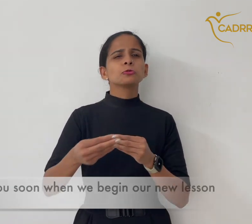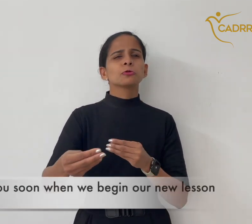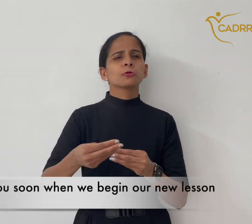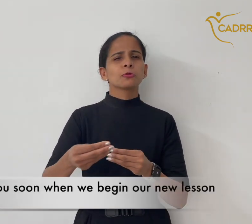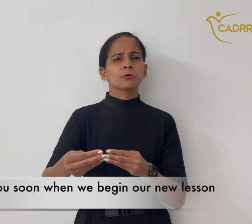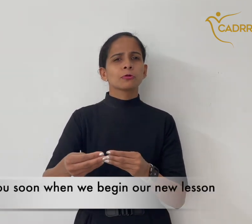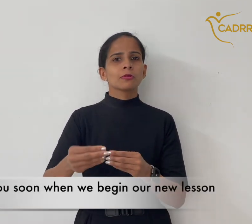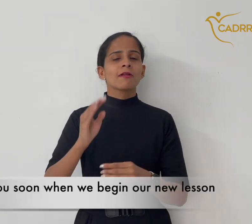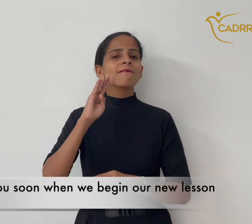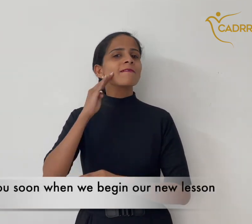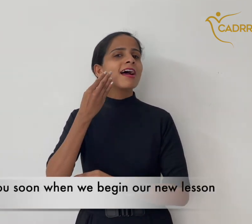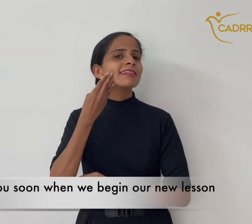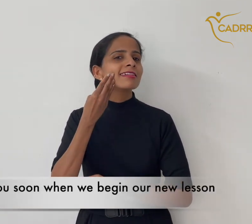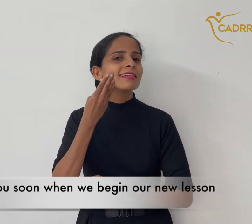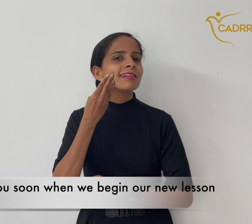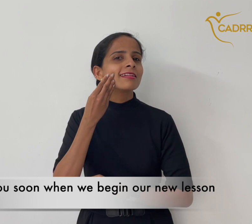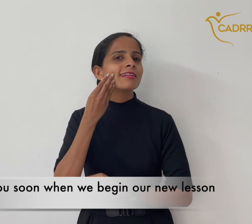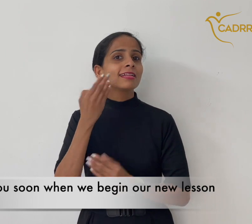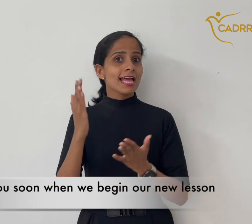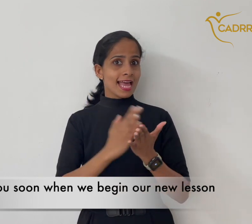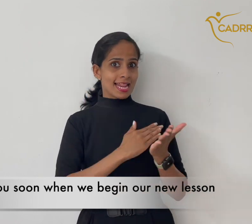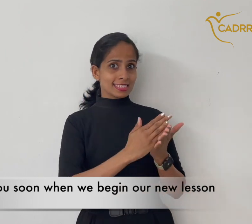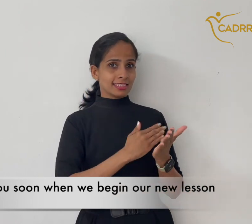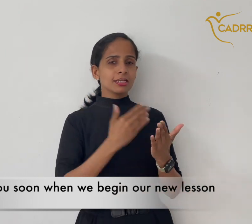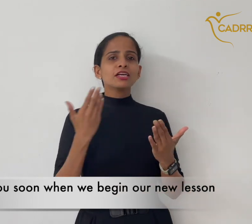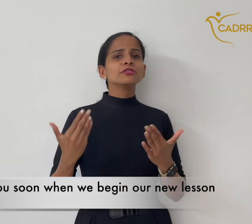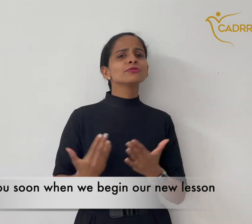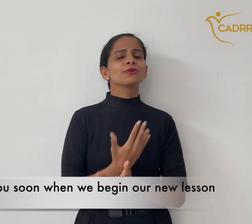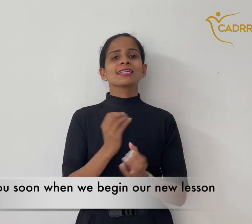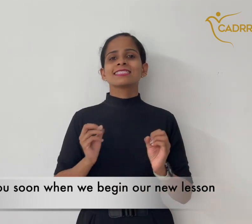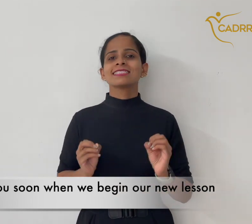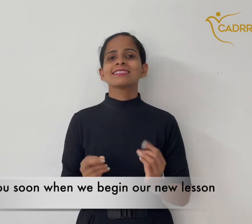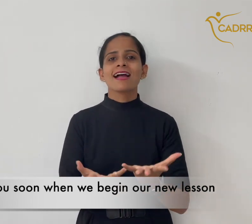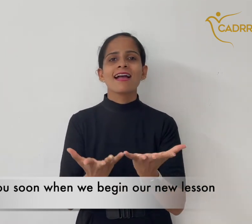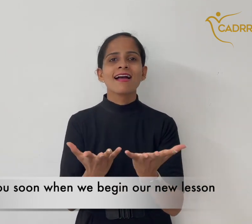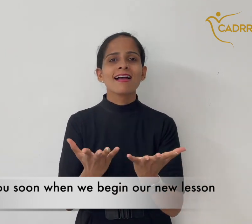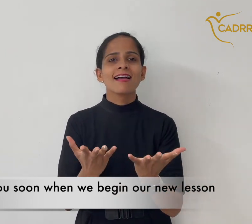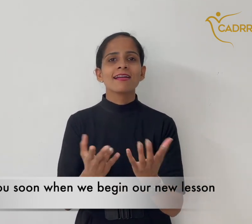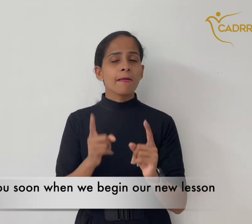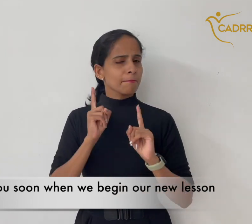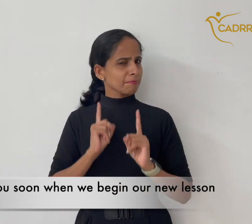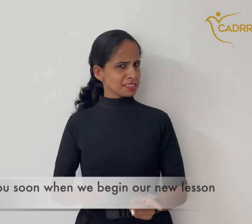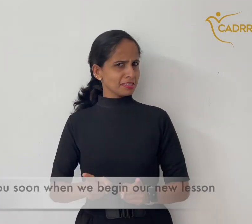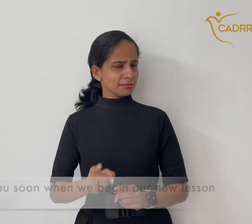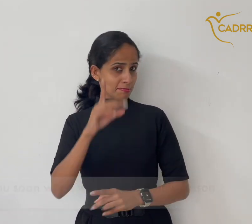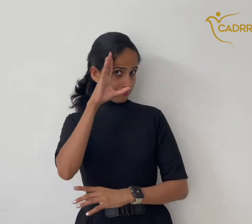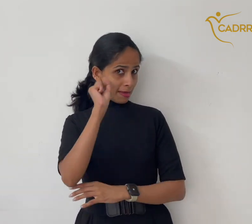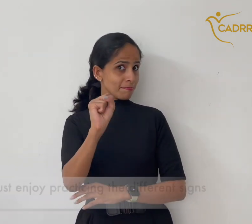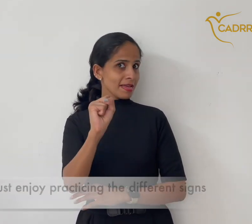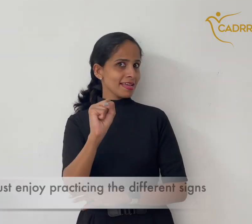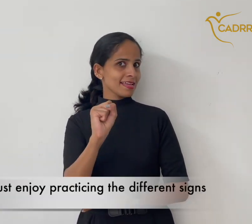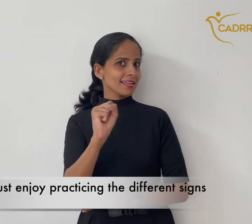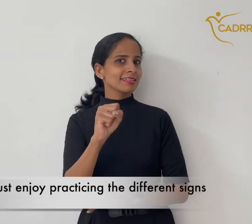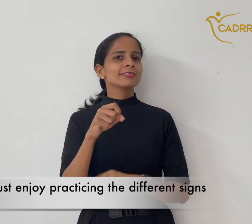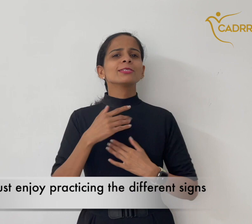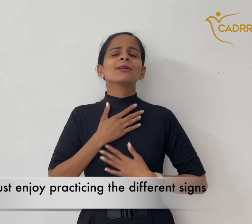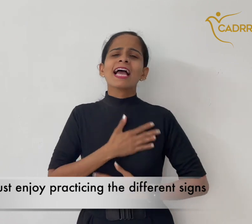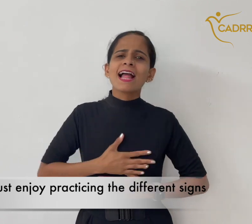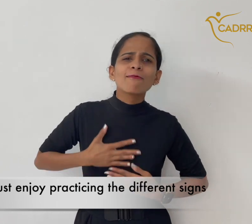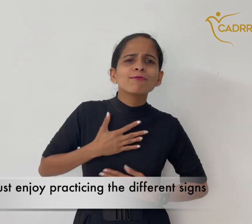We will meet you soon when we begin our new lesson. But you must enjoy practicing